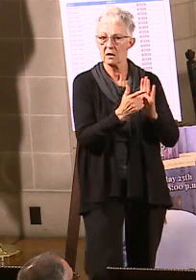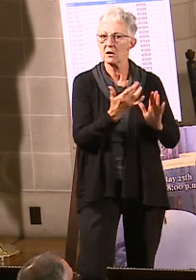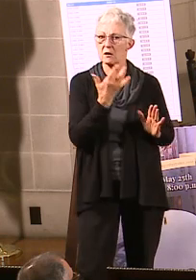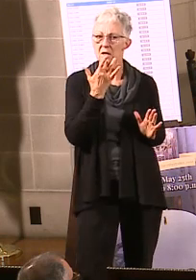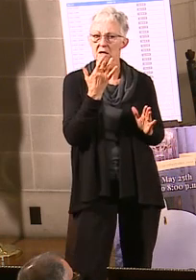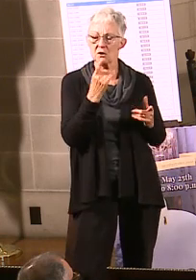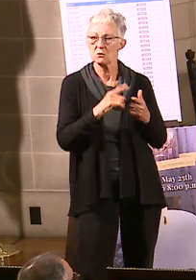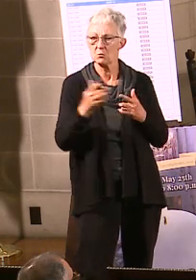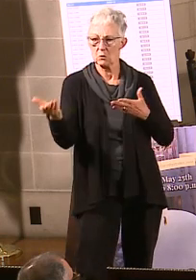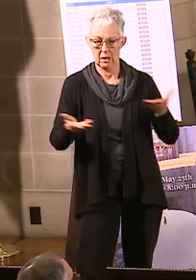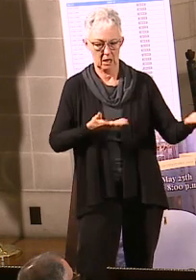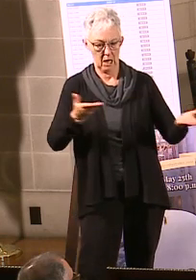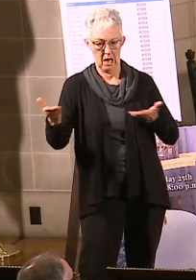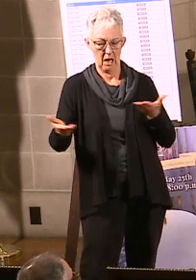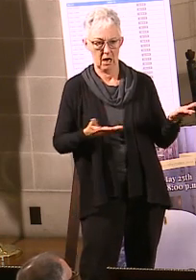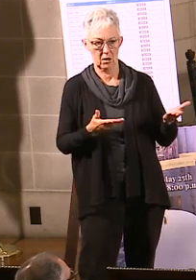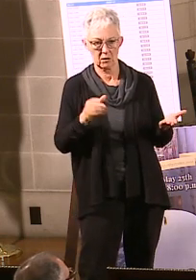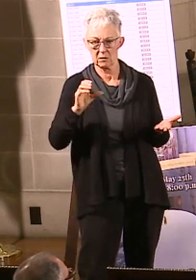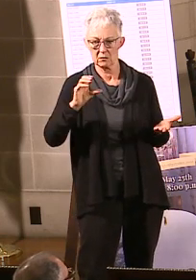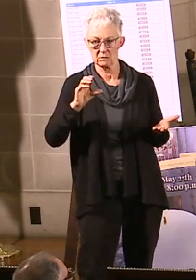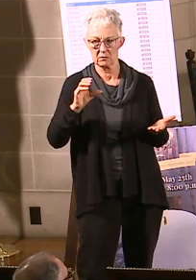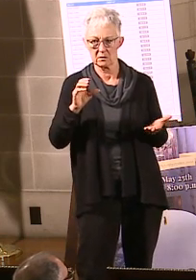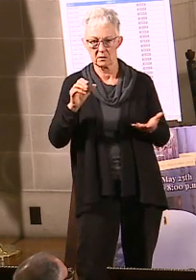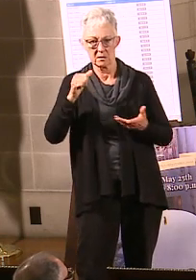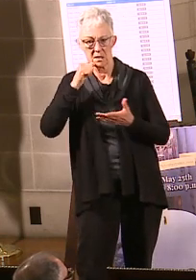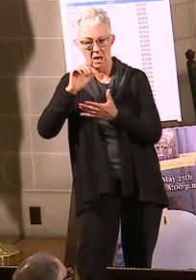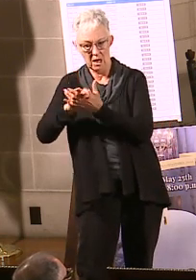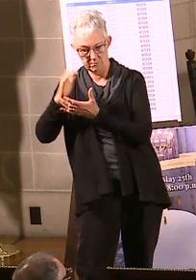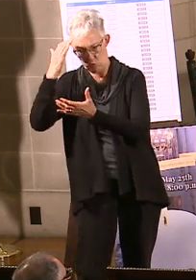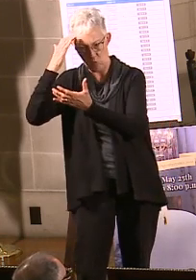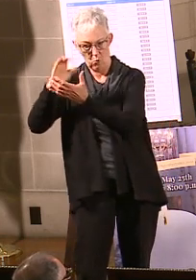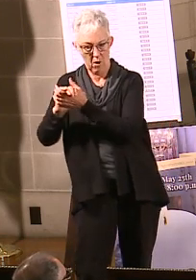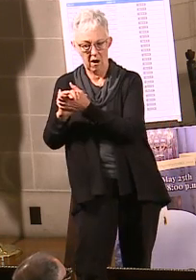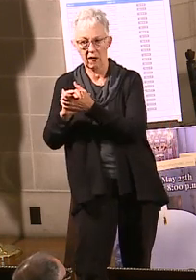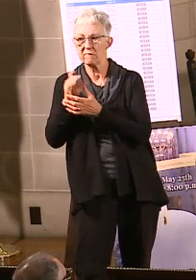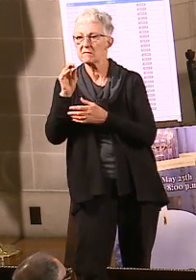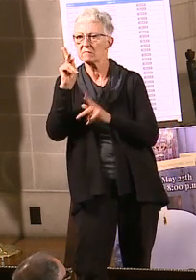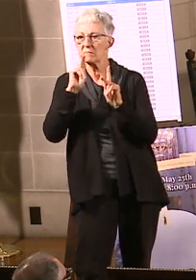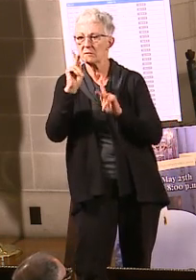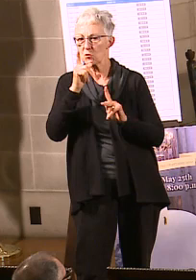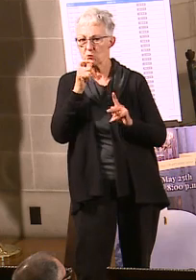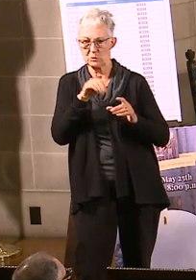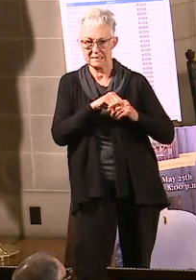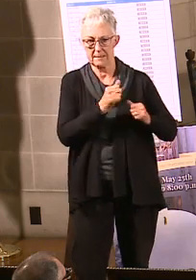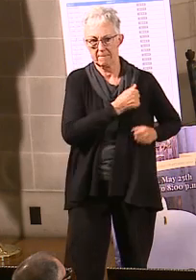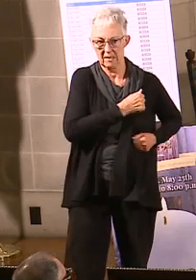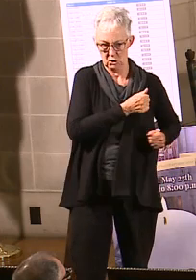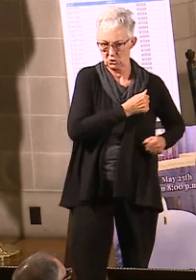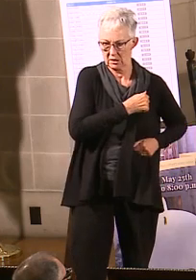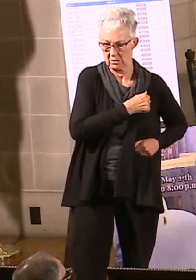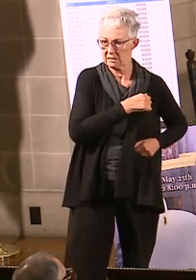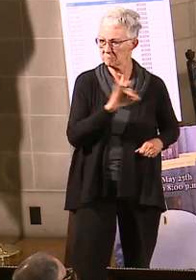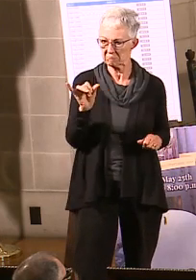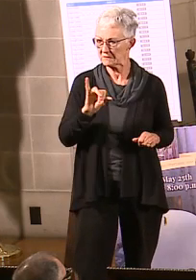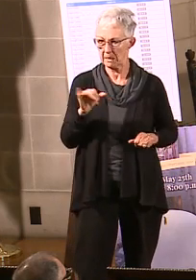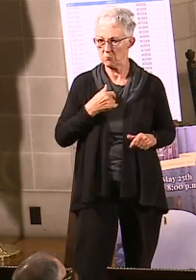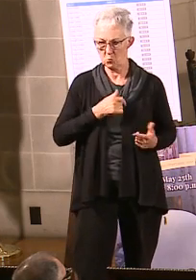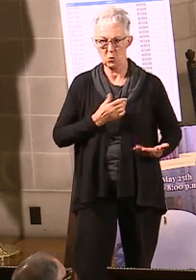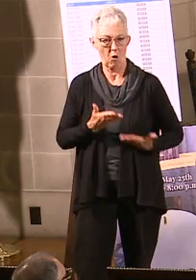the spouses of military and active duty military here in the state of Nebraska, just like we offer that preference to our